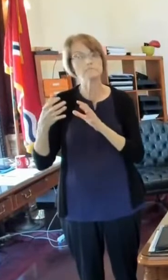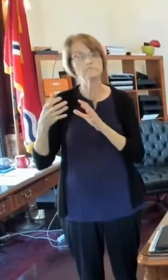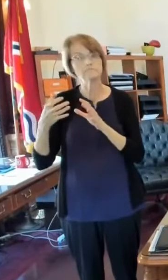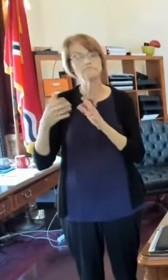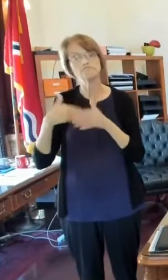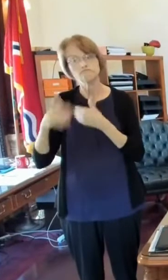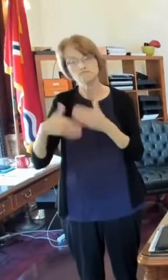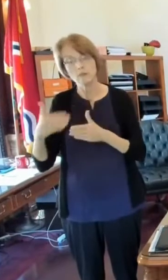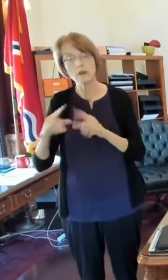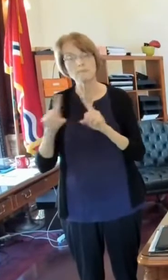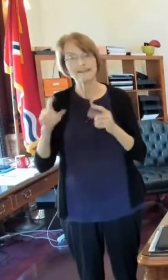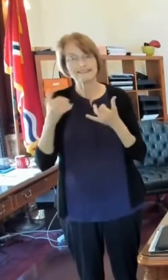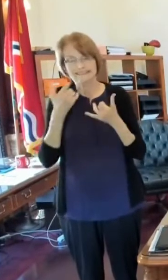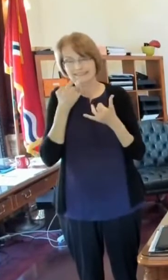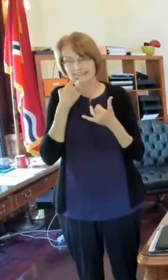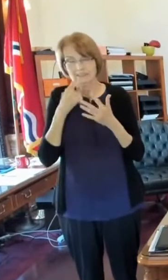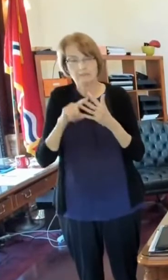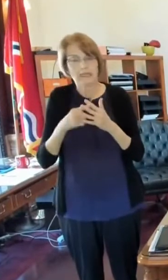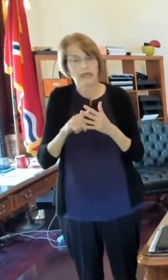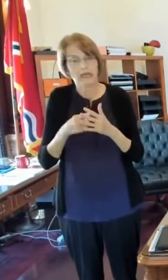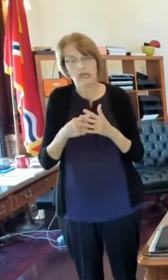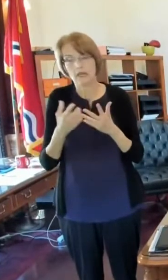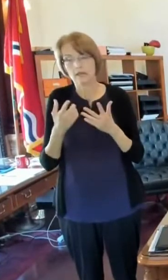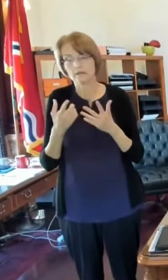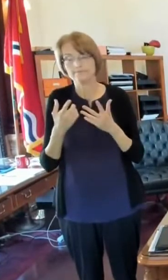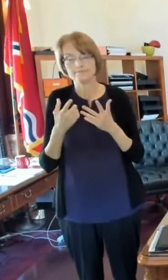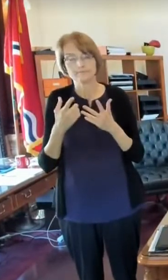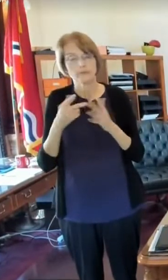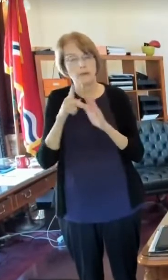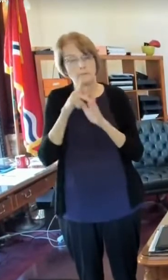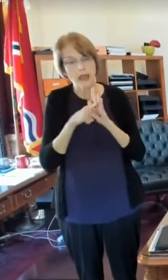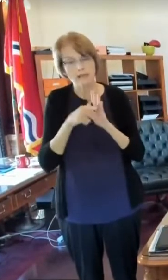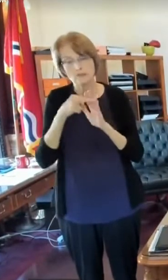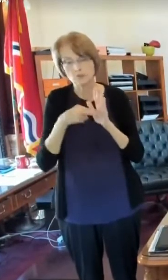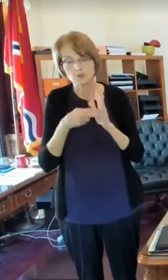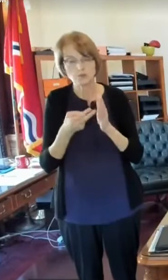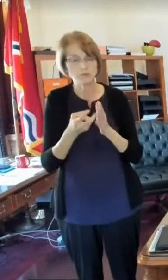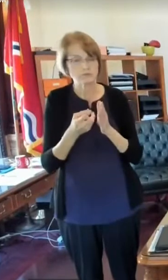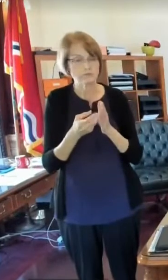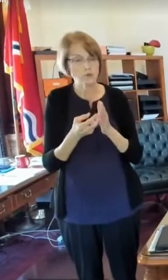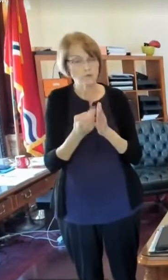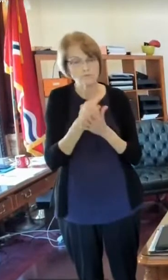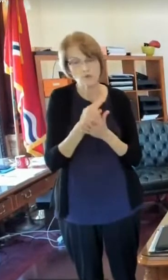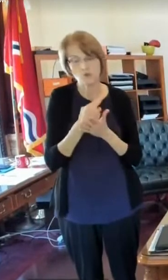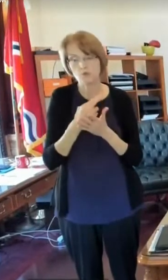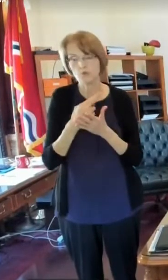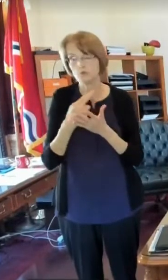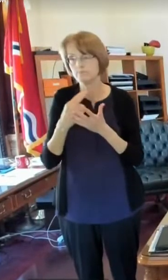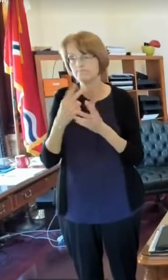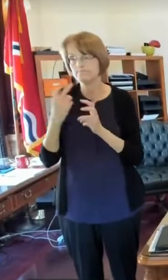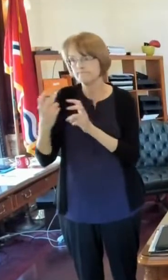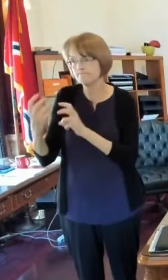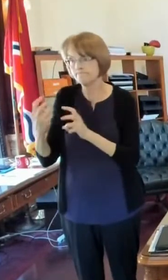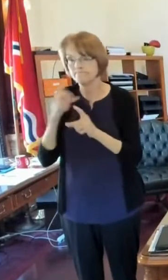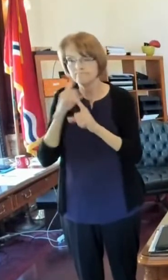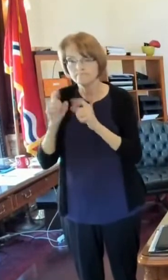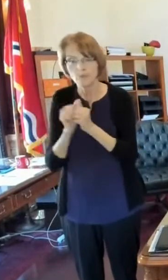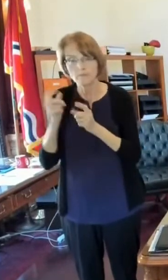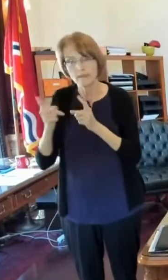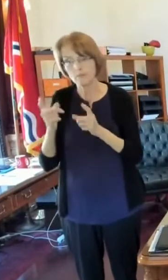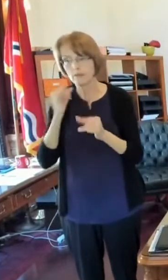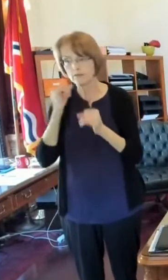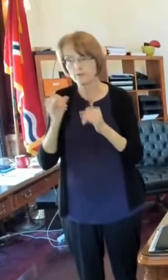still in the early stages of reviewing policies, of chatting with people and that sort of thing. So nothing to report on that just